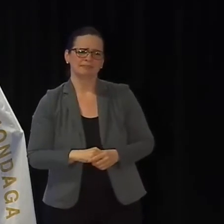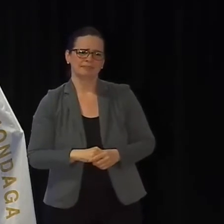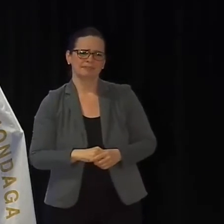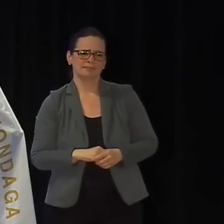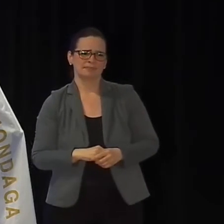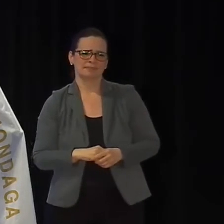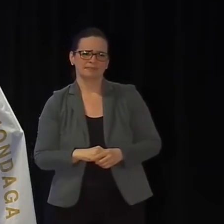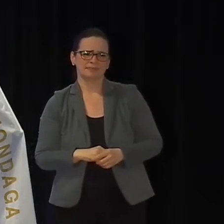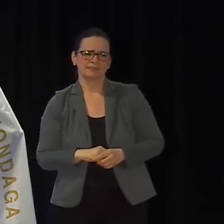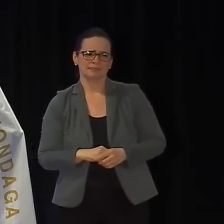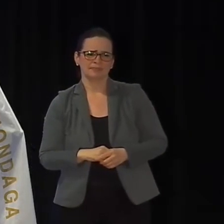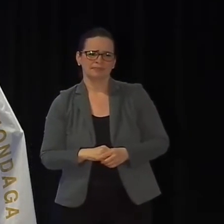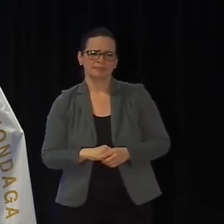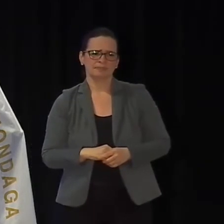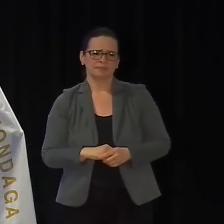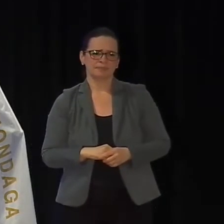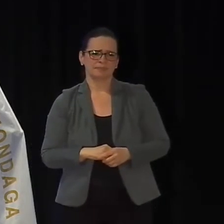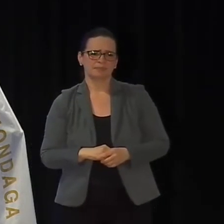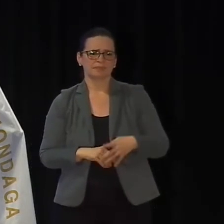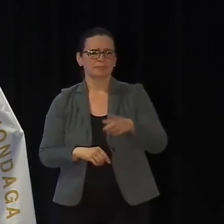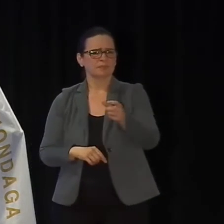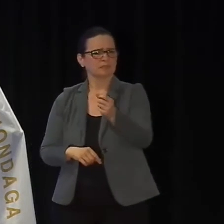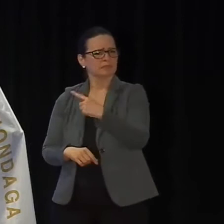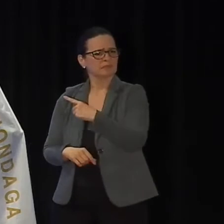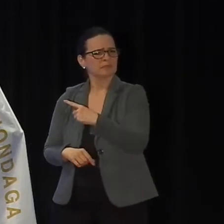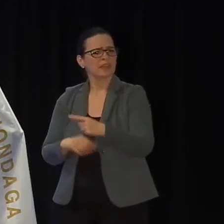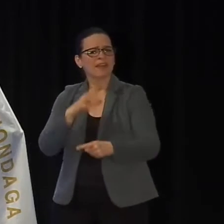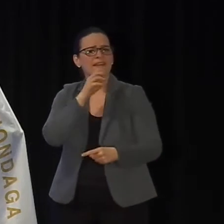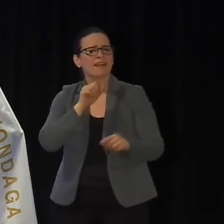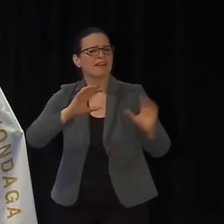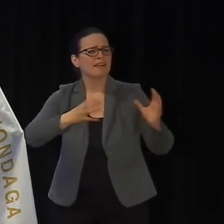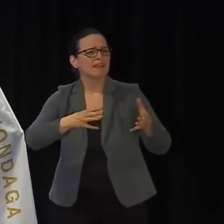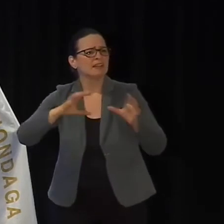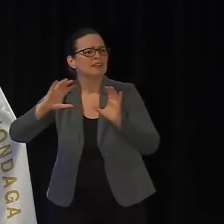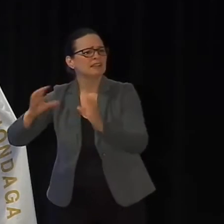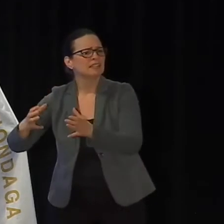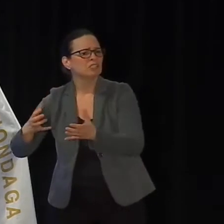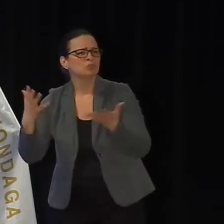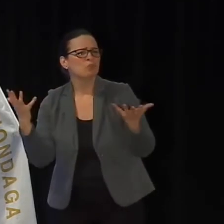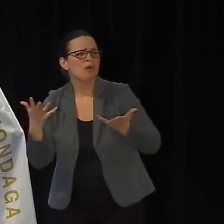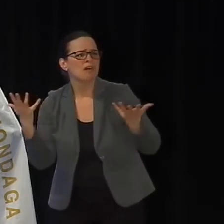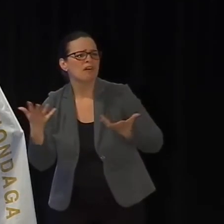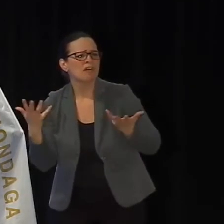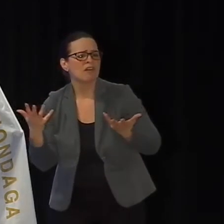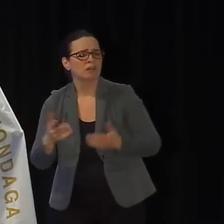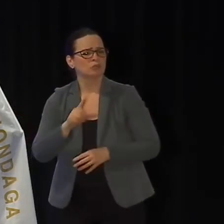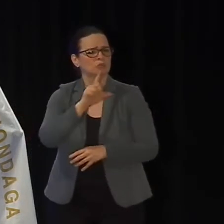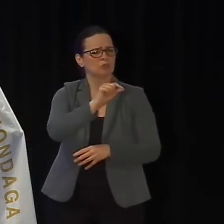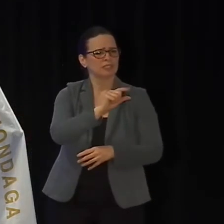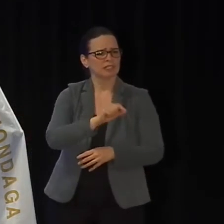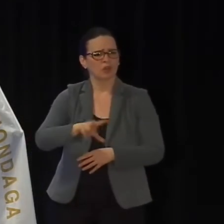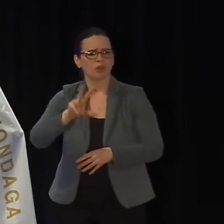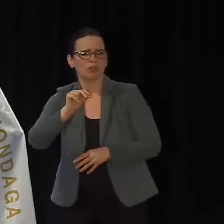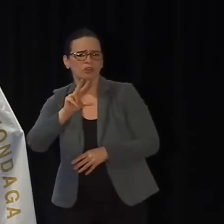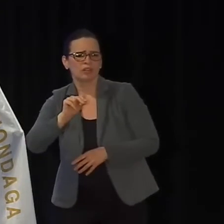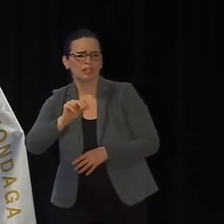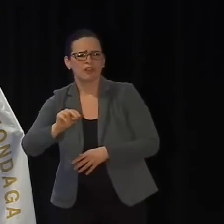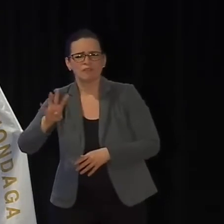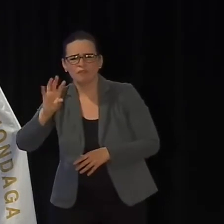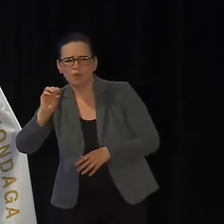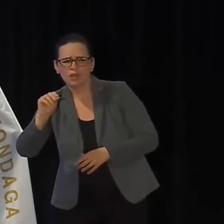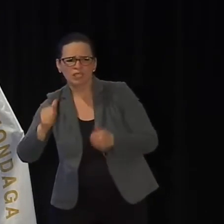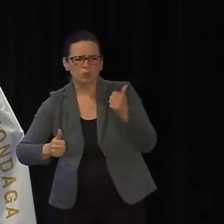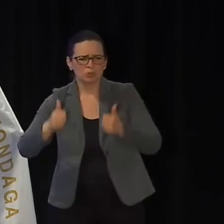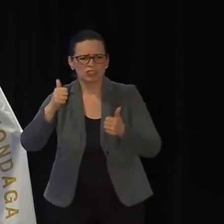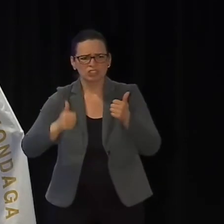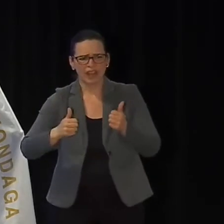number of cases per age range. Yep. Do you know, is 20 to 30 or 30 to 40 the highest number of active